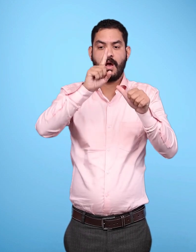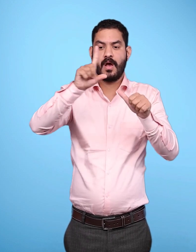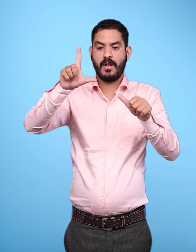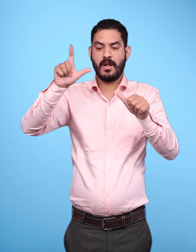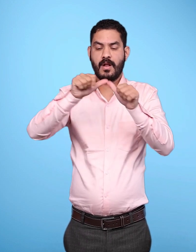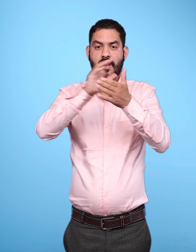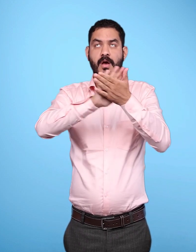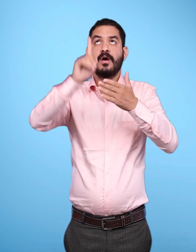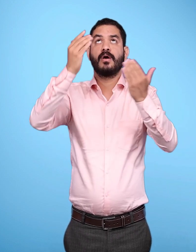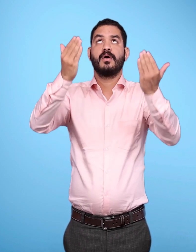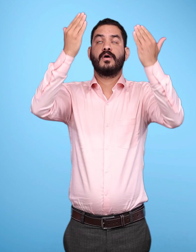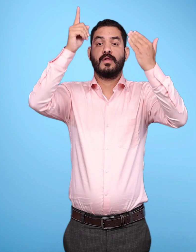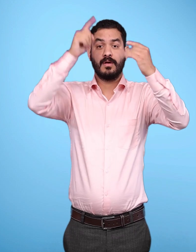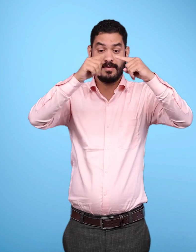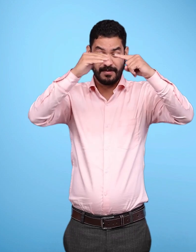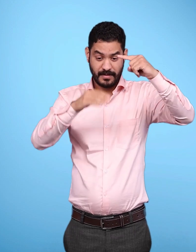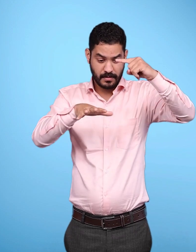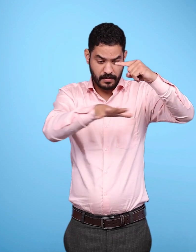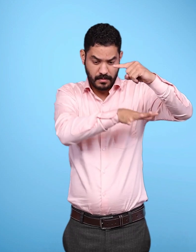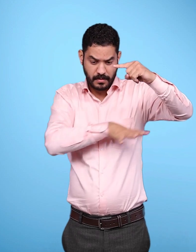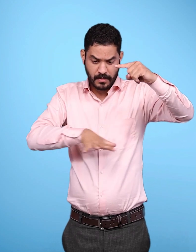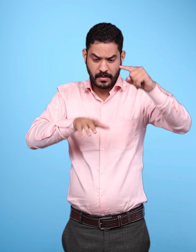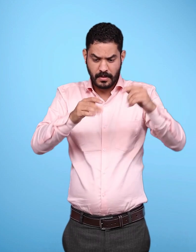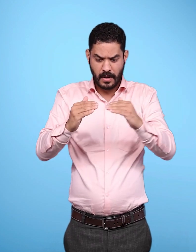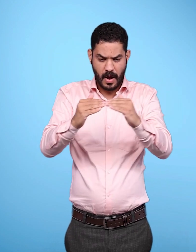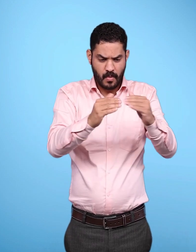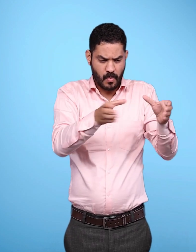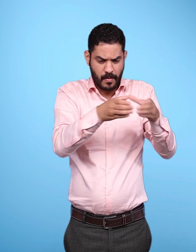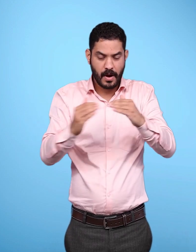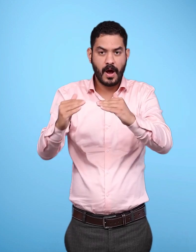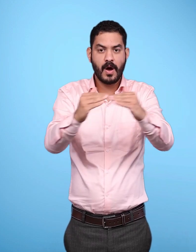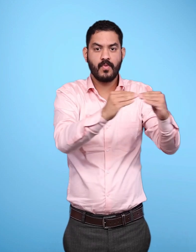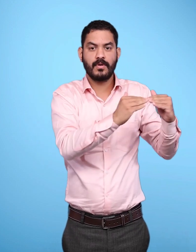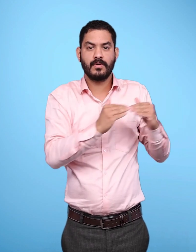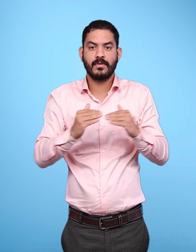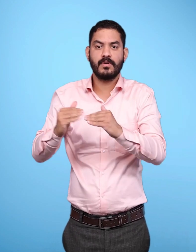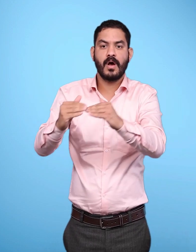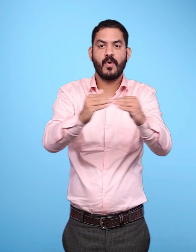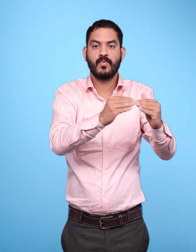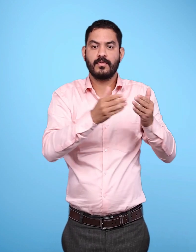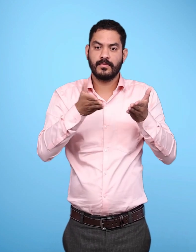all before Allah, the one supreme God. Here is a verse from the